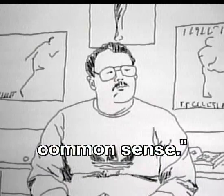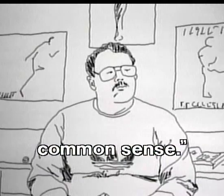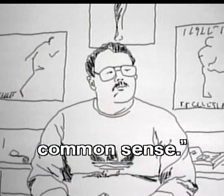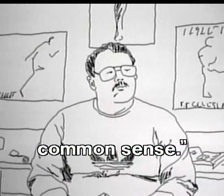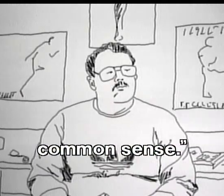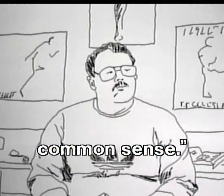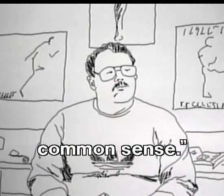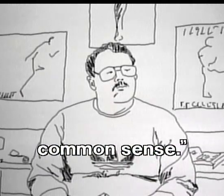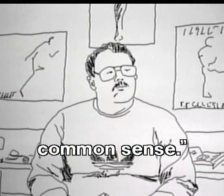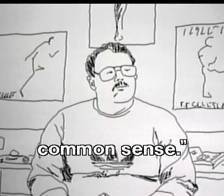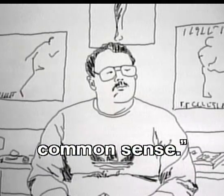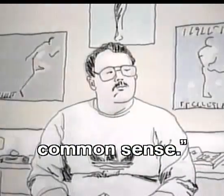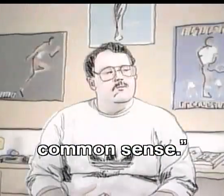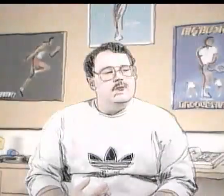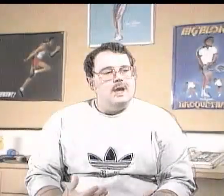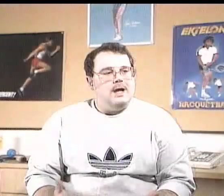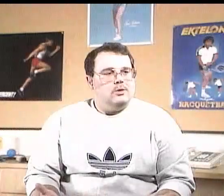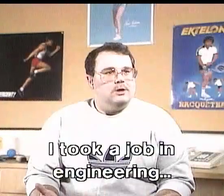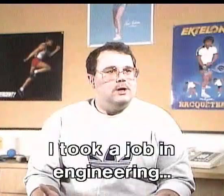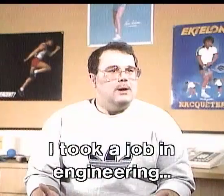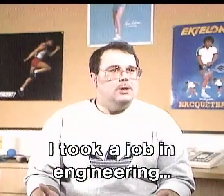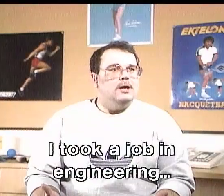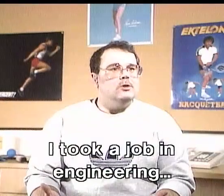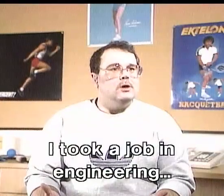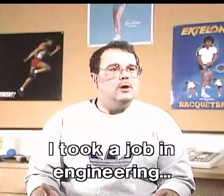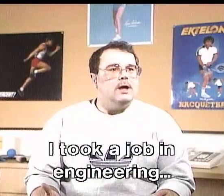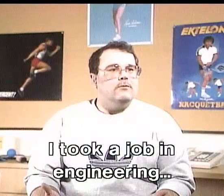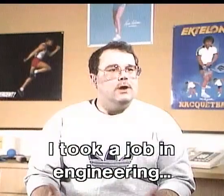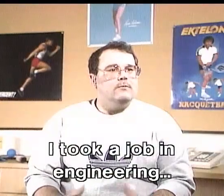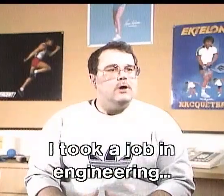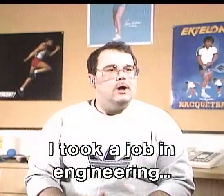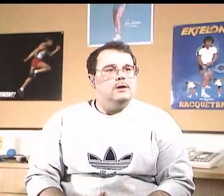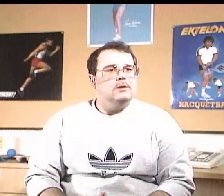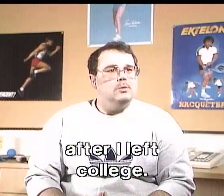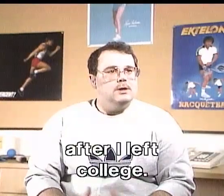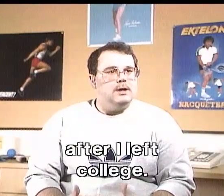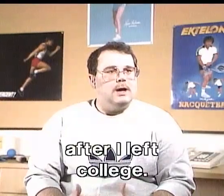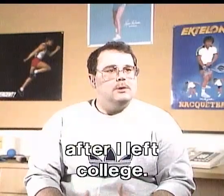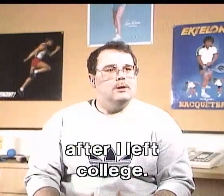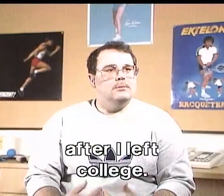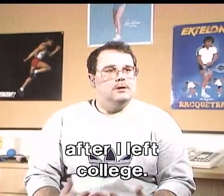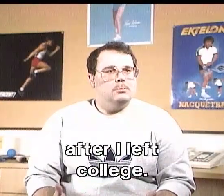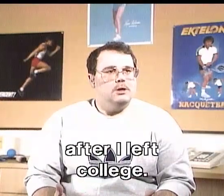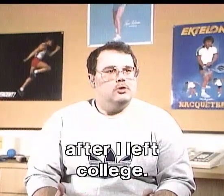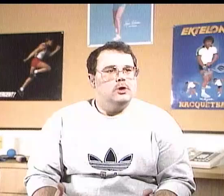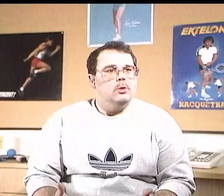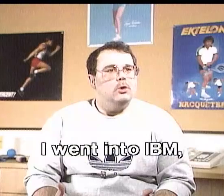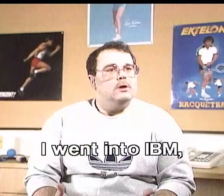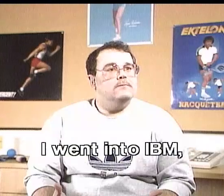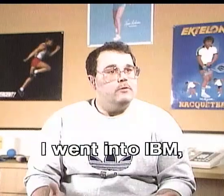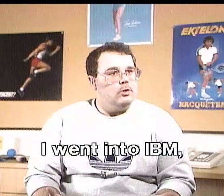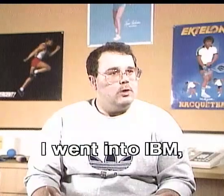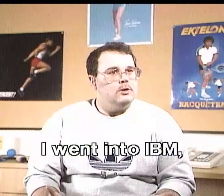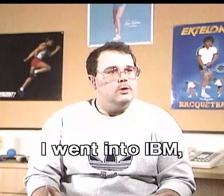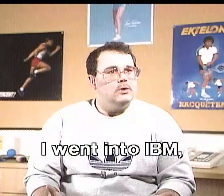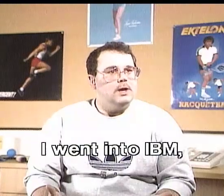common sense. I took a job in engineering after I left college, went into IBM, did some engineering work in photo engineering, that